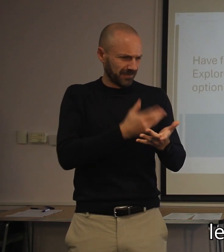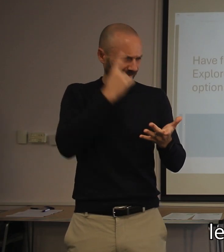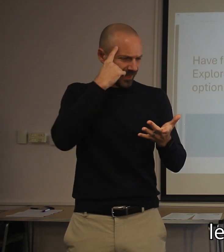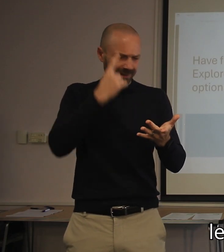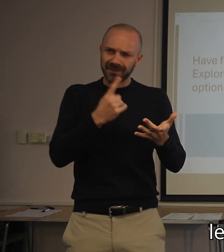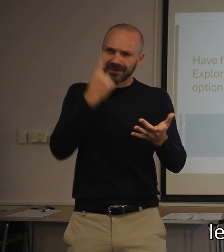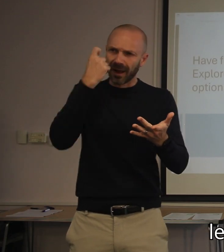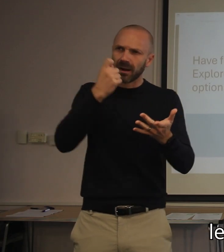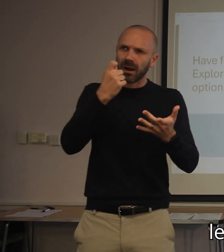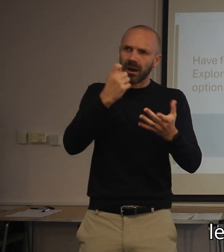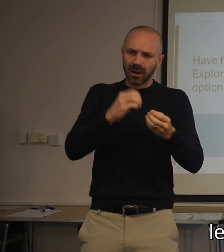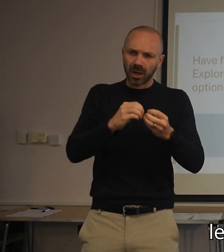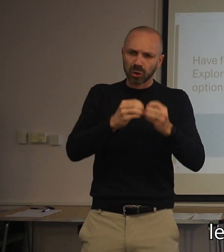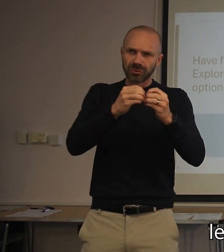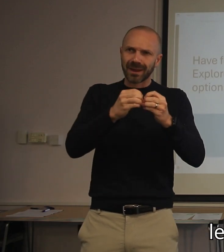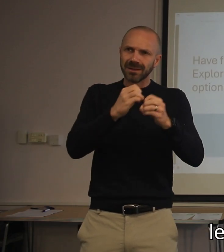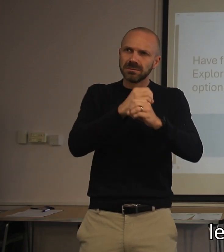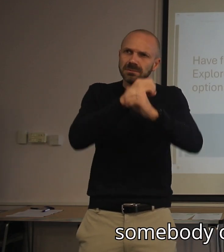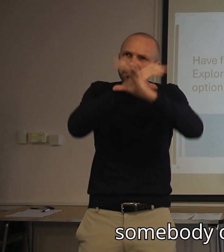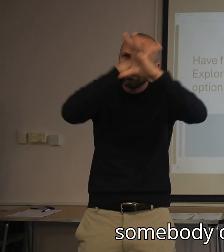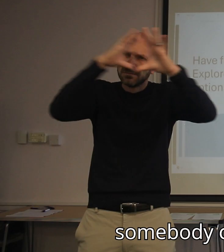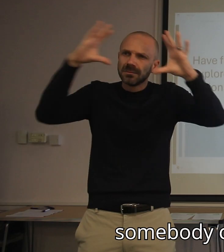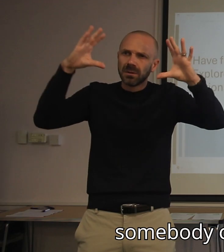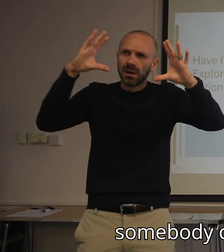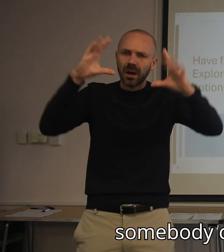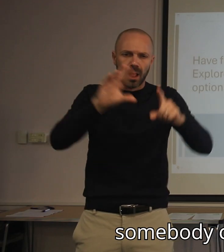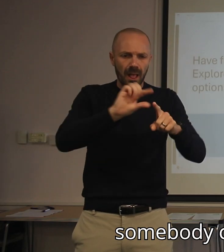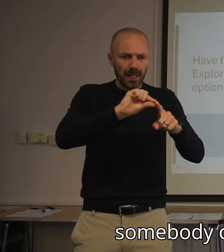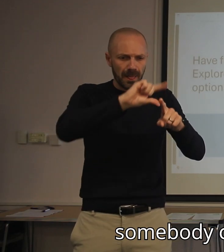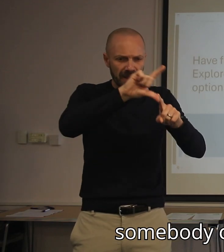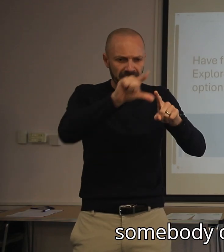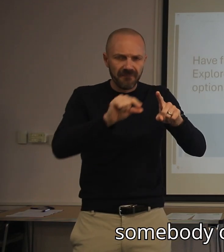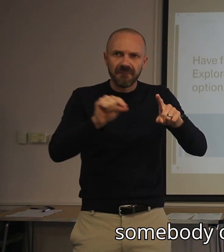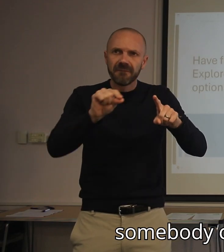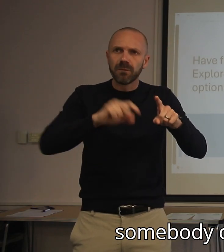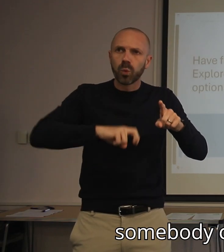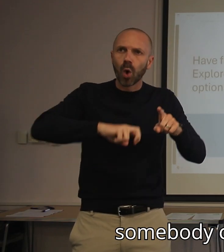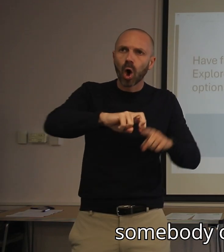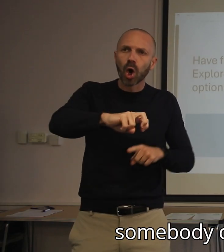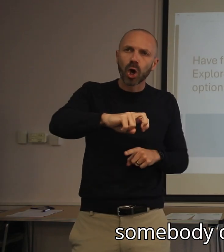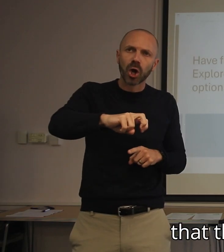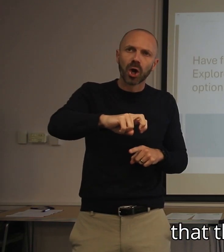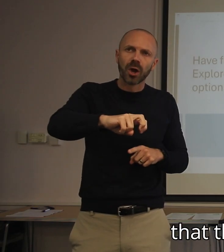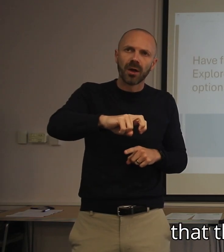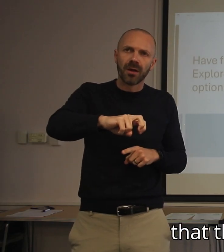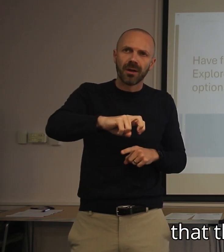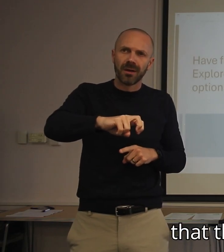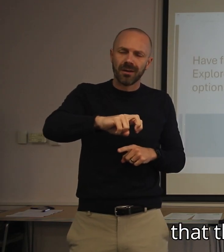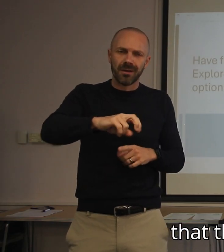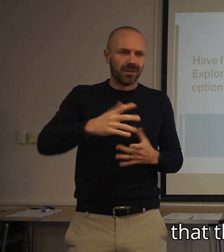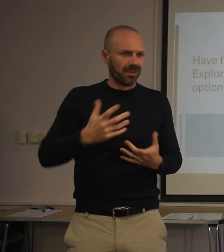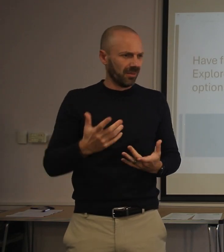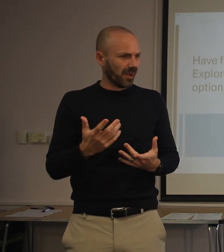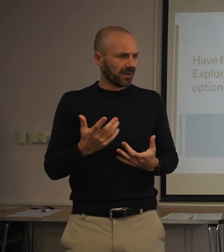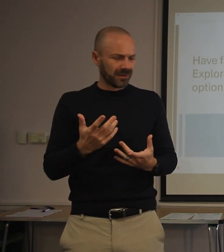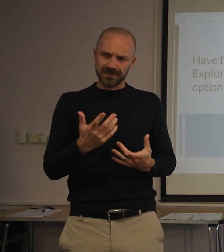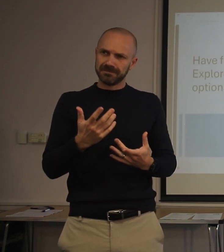create a leaf walk whereby somebody could be absolutely certain that they weren't about